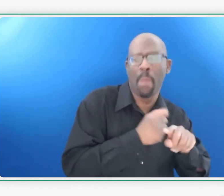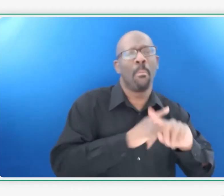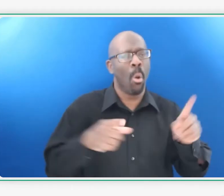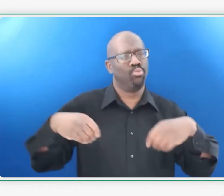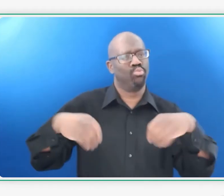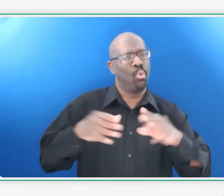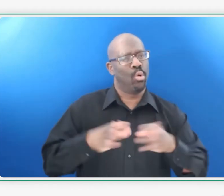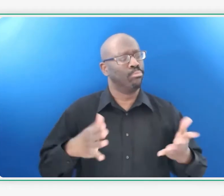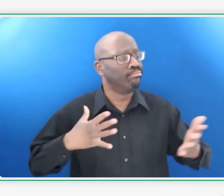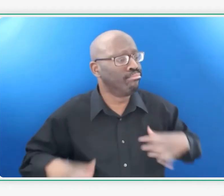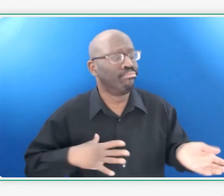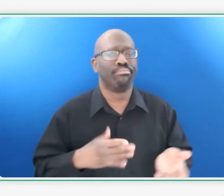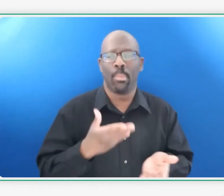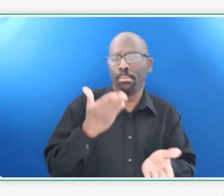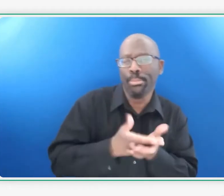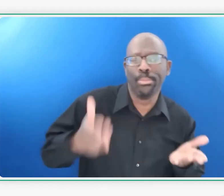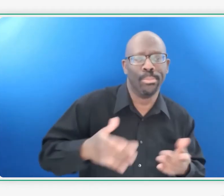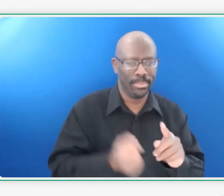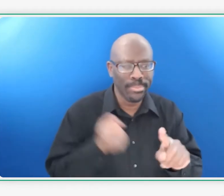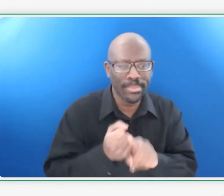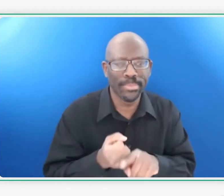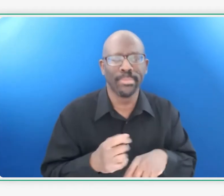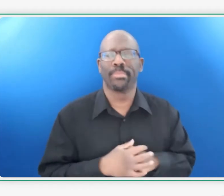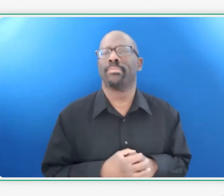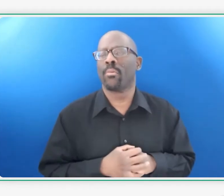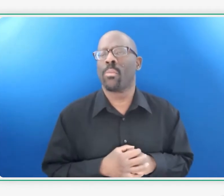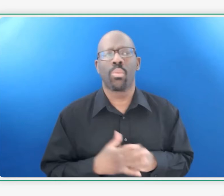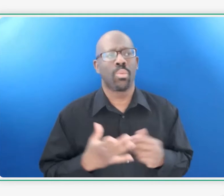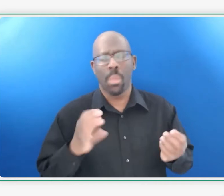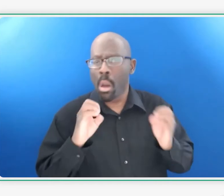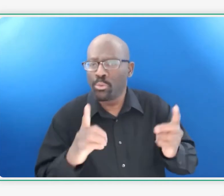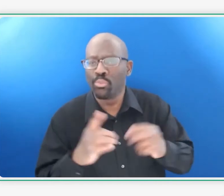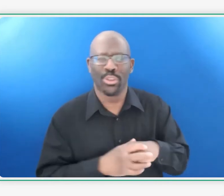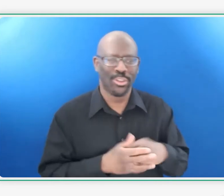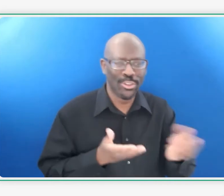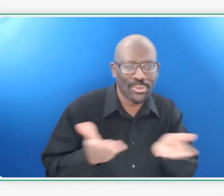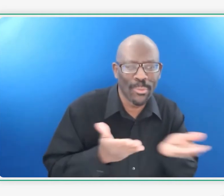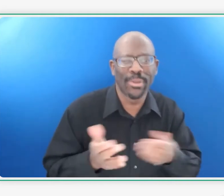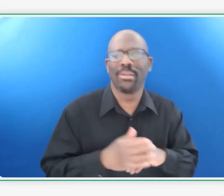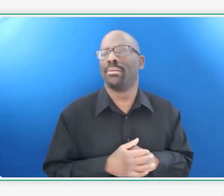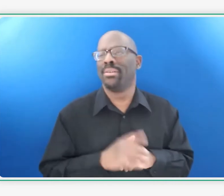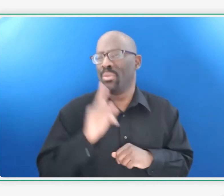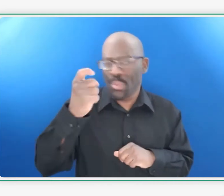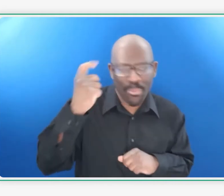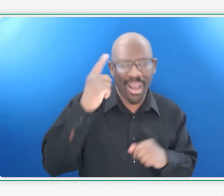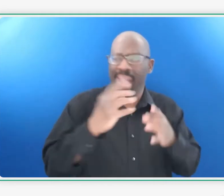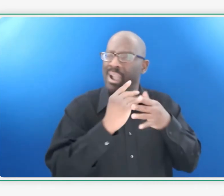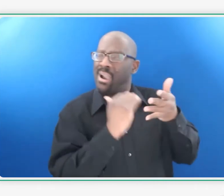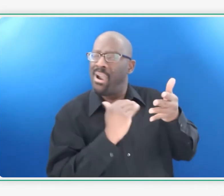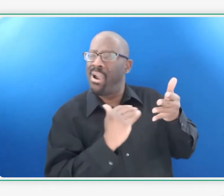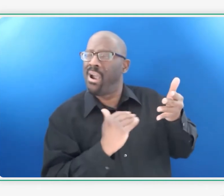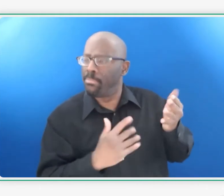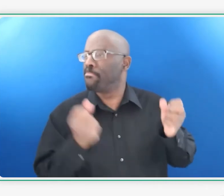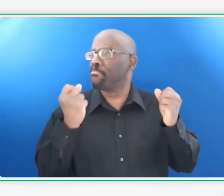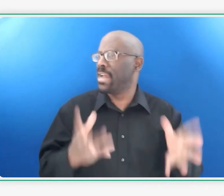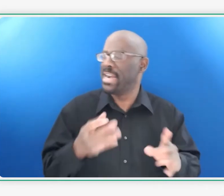other businesses, such as stores. Now, of course, grocery stores weren't impacted, but clothing retailers and things like that.